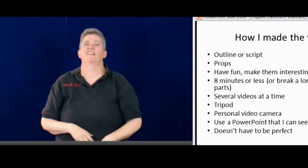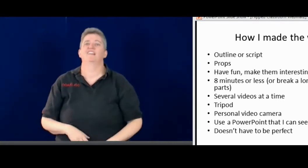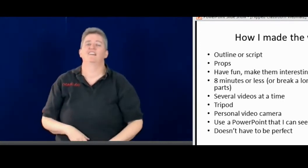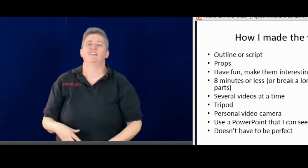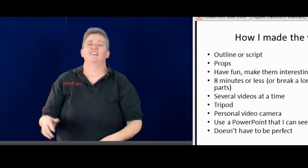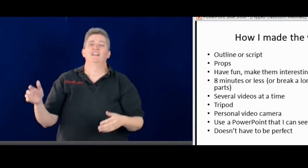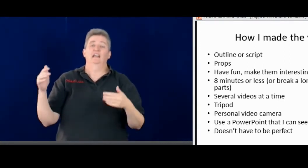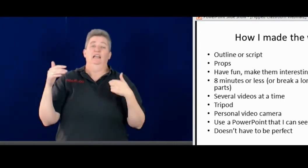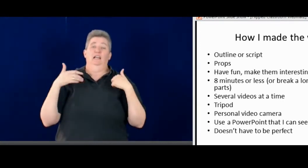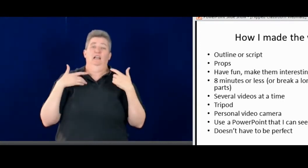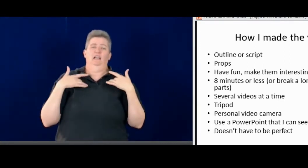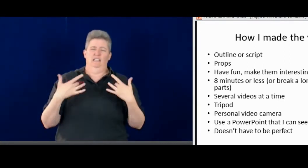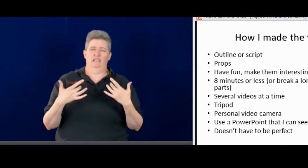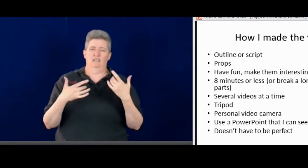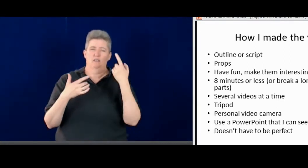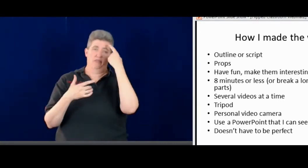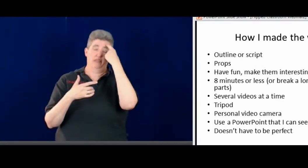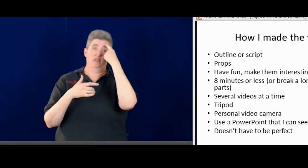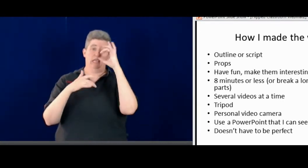but it will be successful.